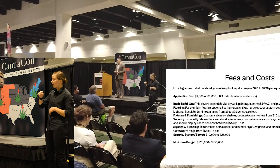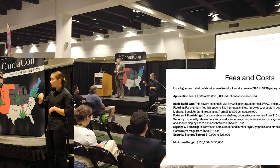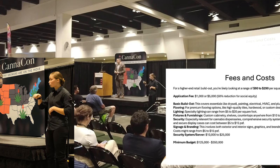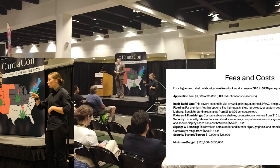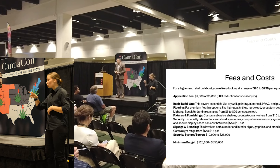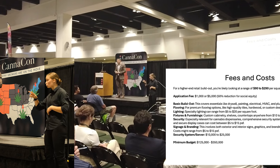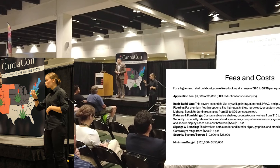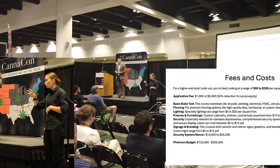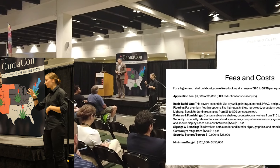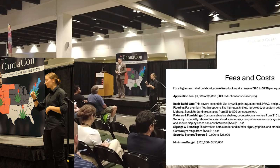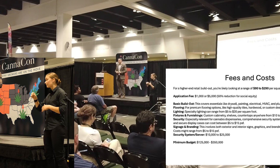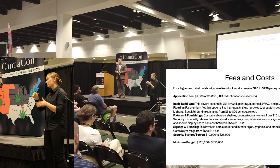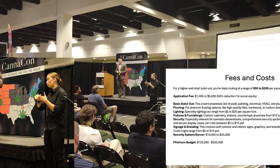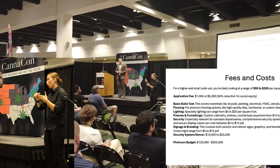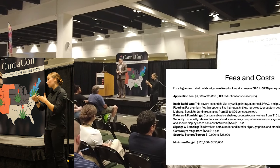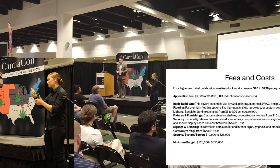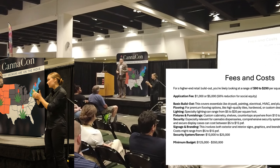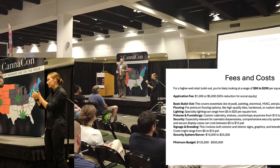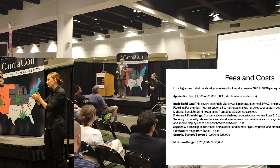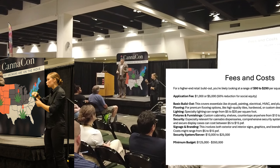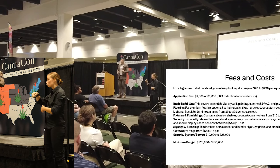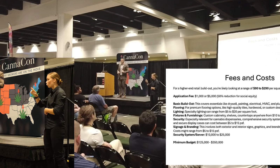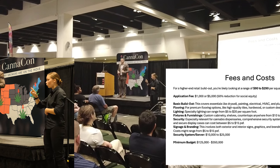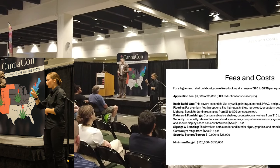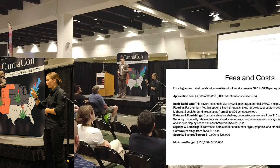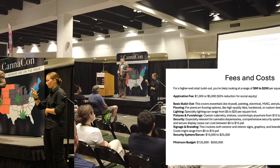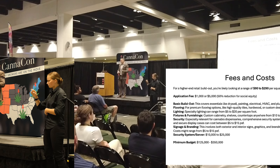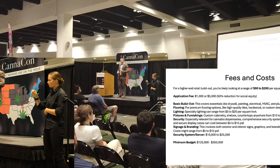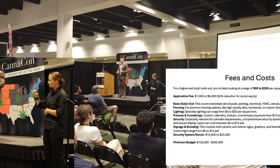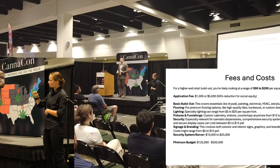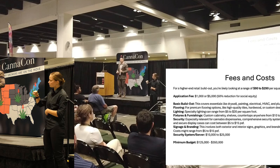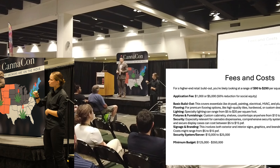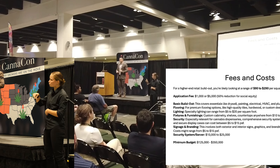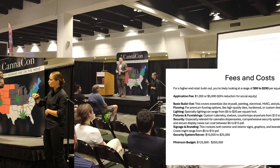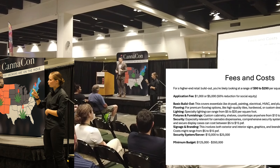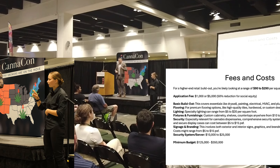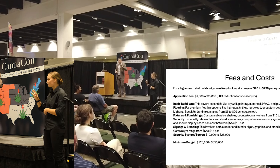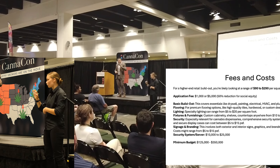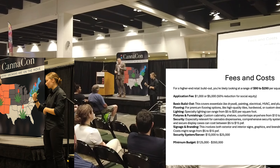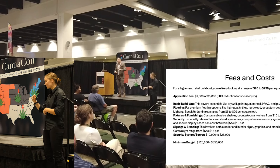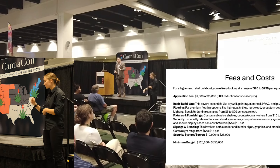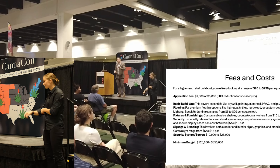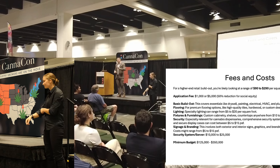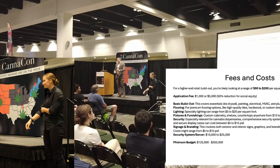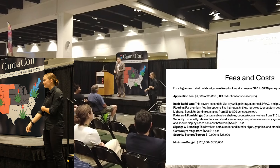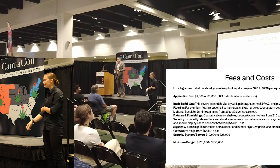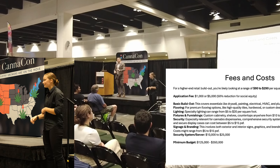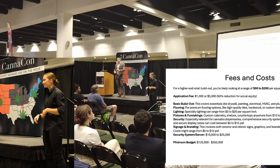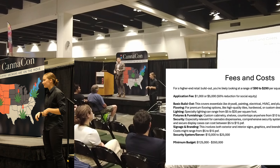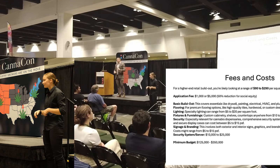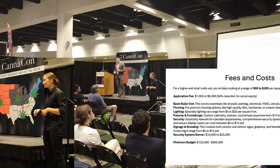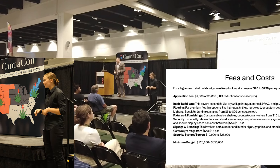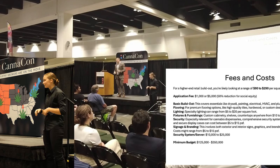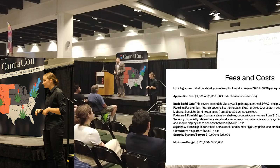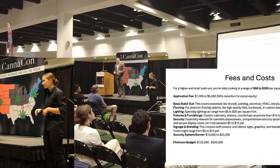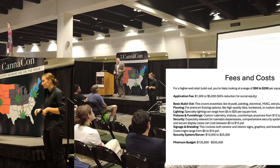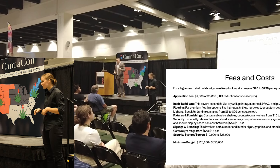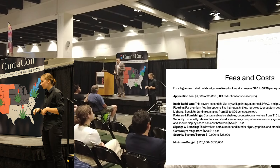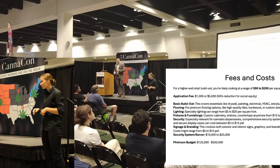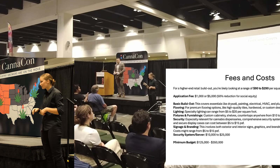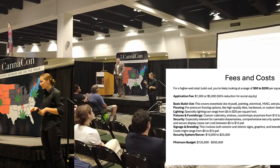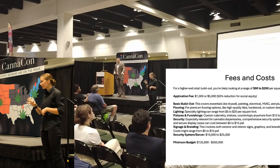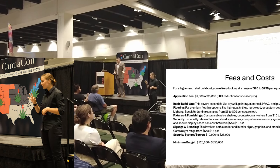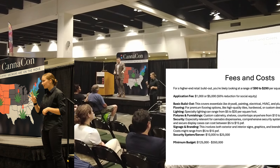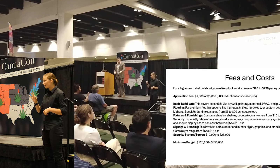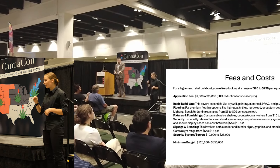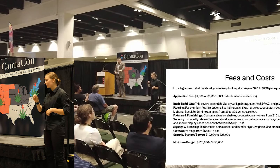foot is what you can expect to spend. On average, let's say $75 to $100 for a minimum build. Right, we're